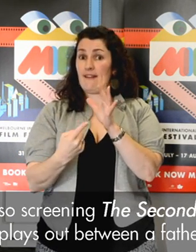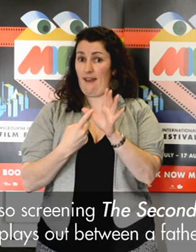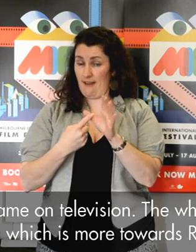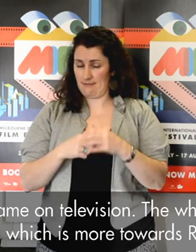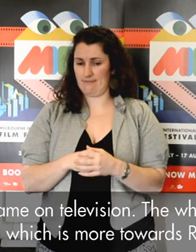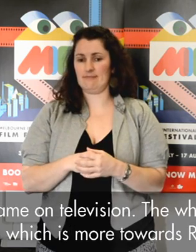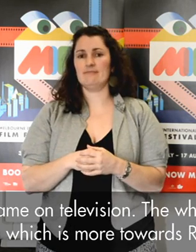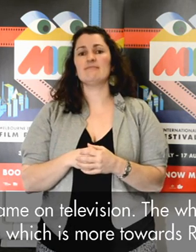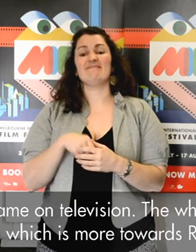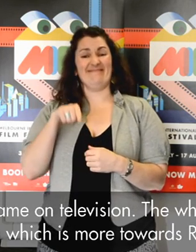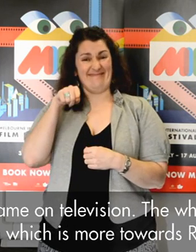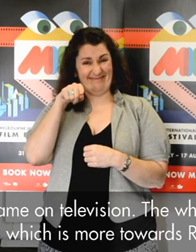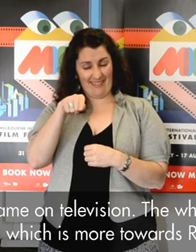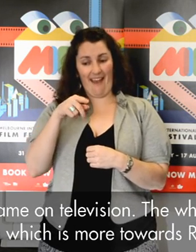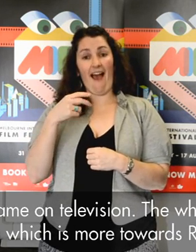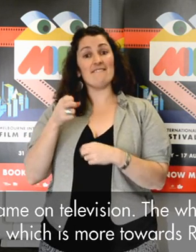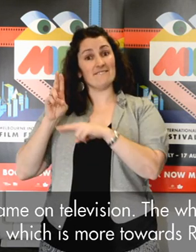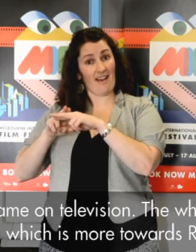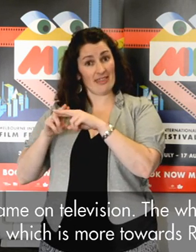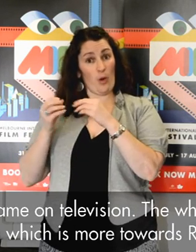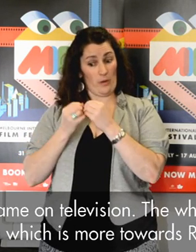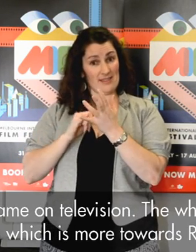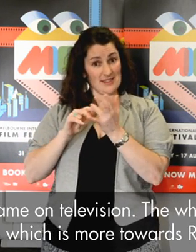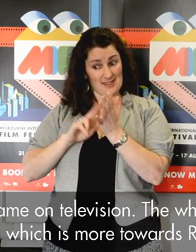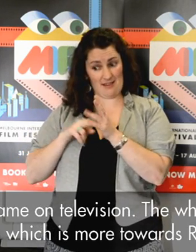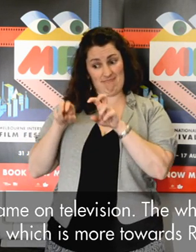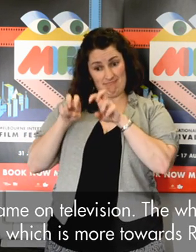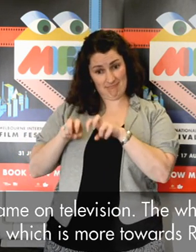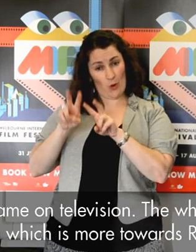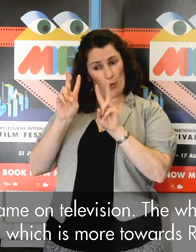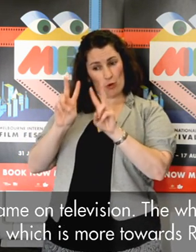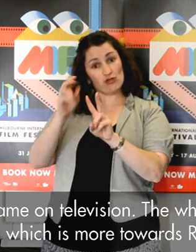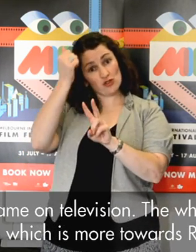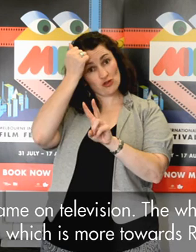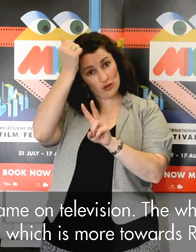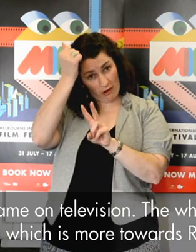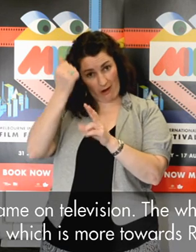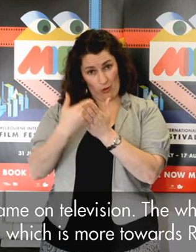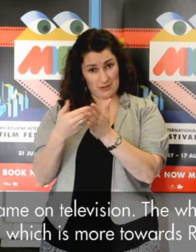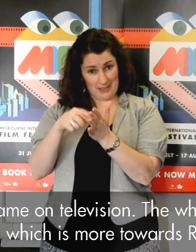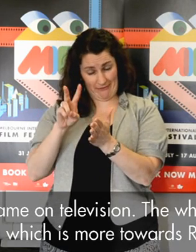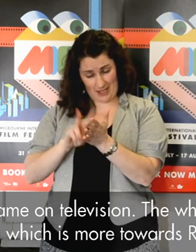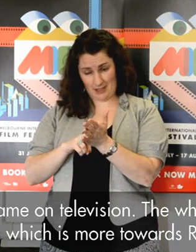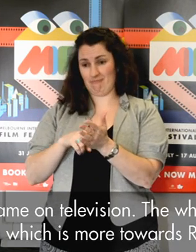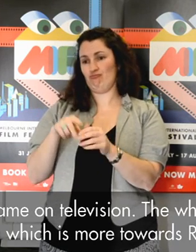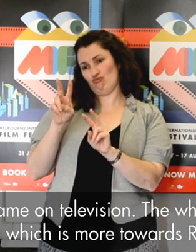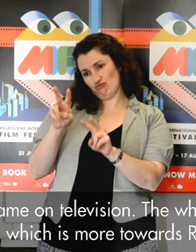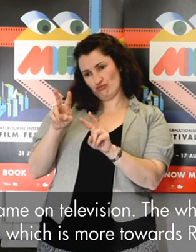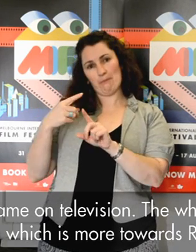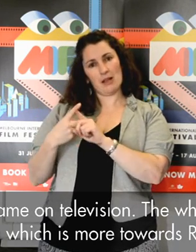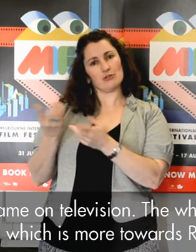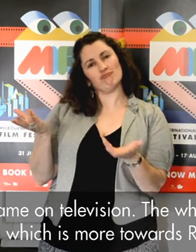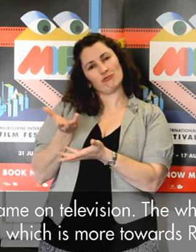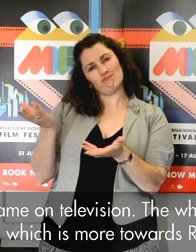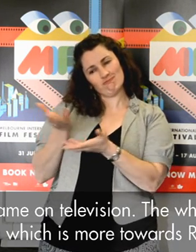as they watch a soccer game on television. The whole film is driven by their conversation, which is more towards Romania